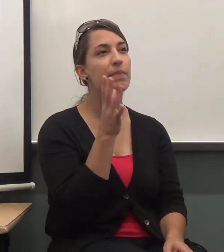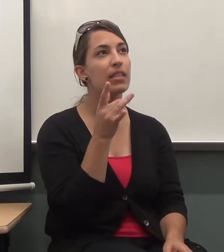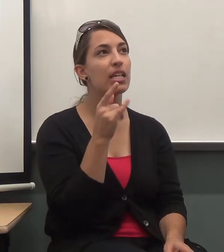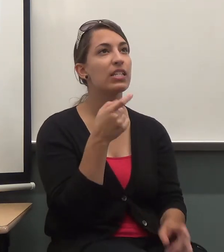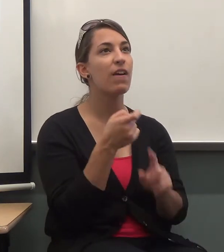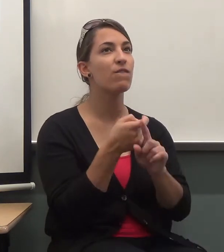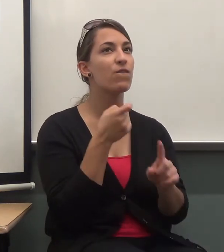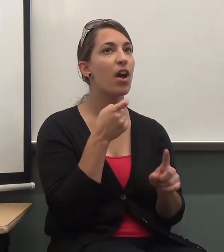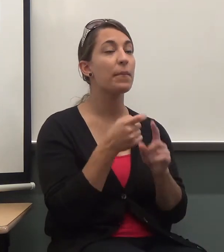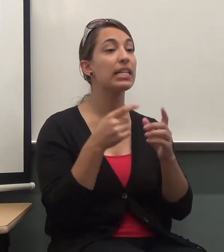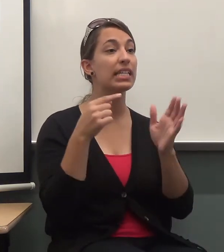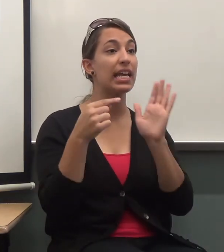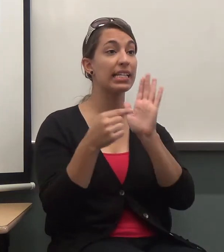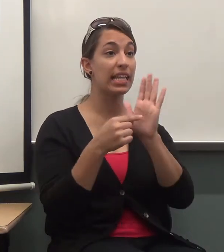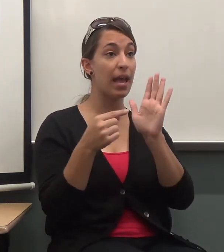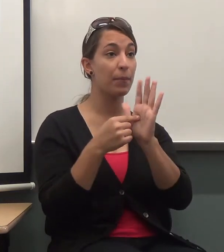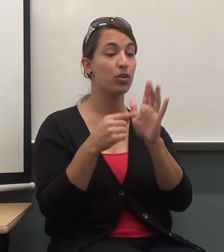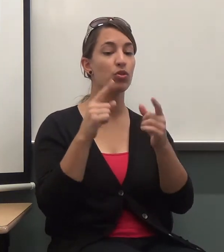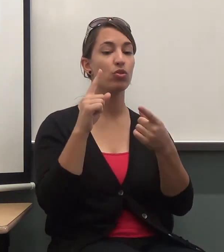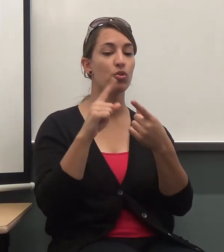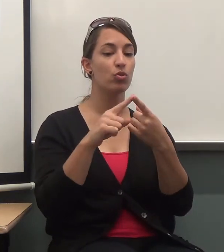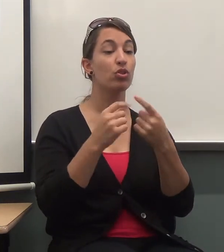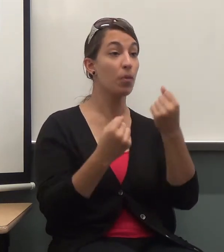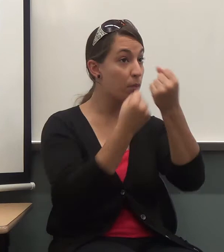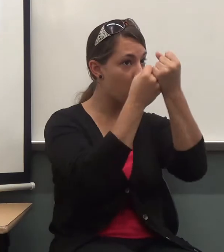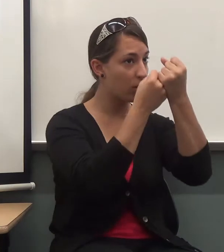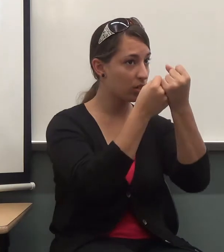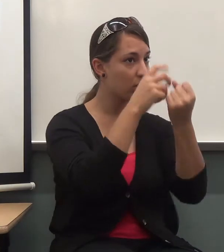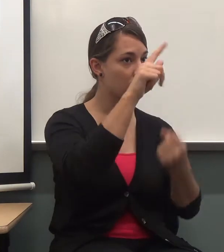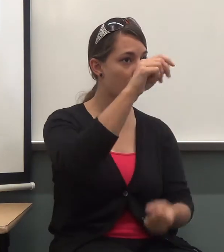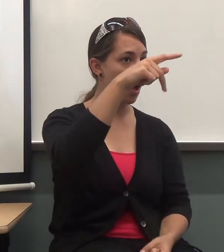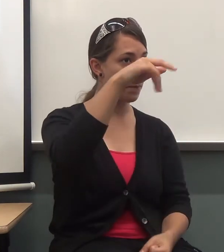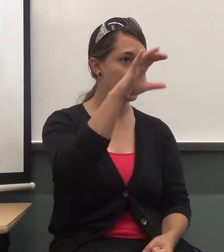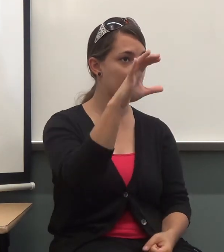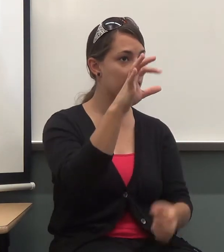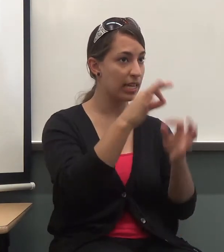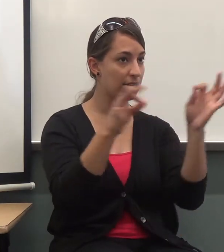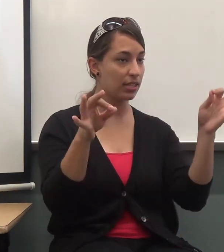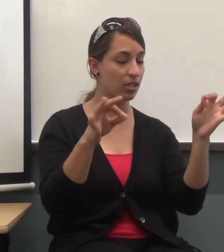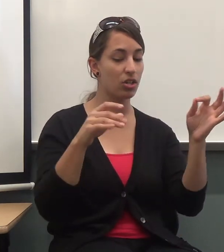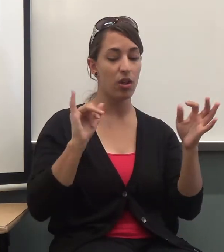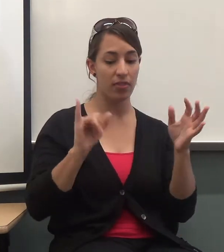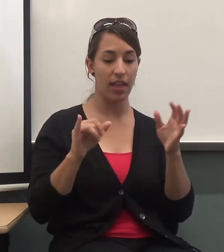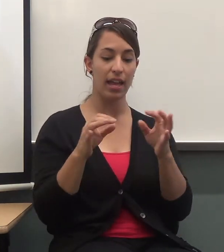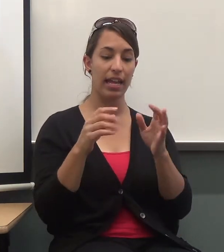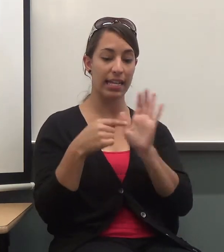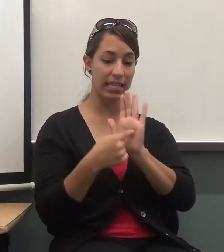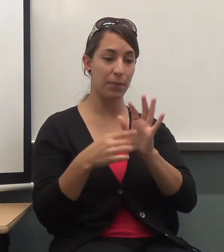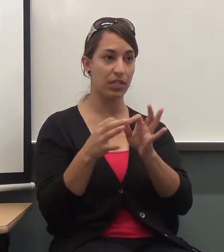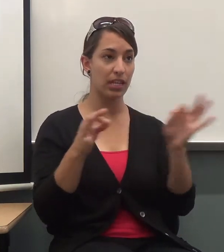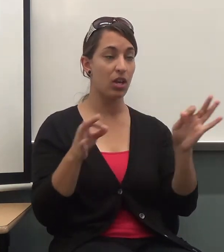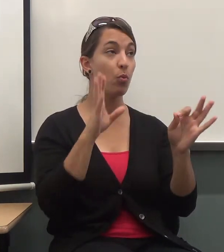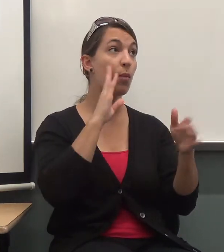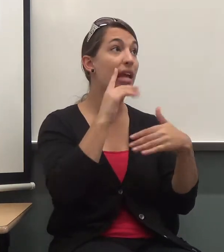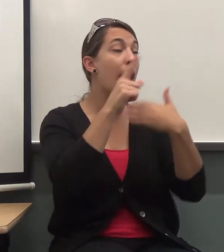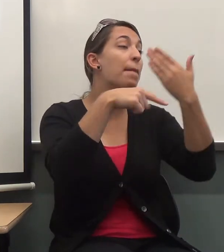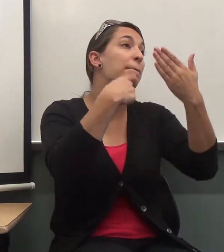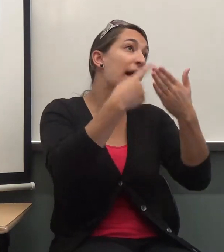It's an example to support our topic sentence. So it might be about our topic sentence, but the